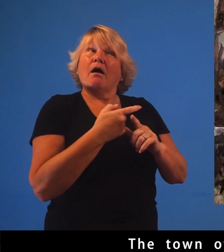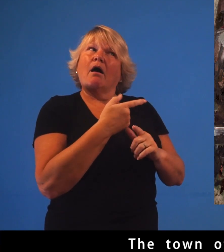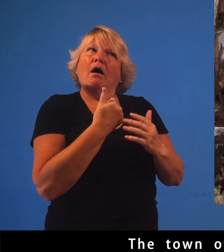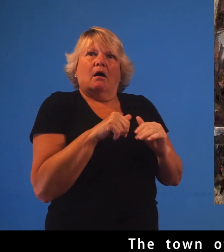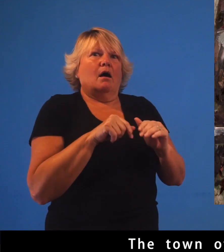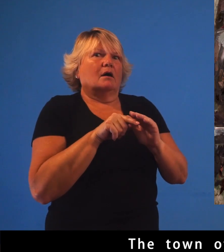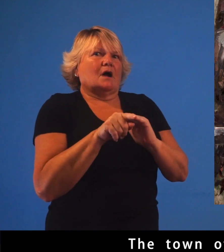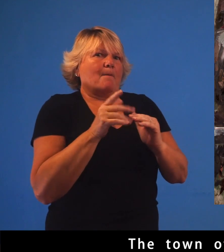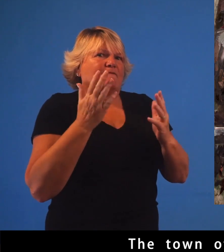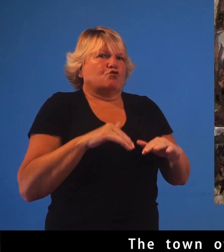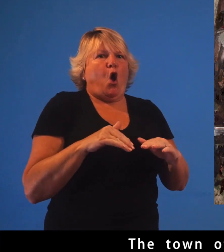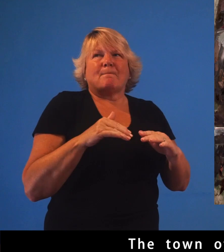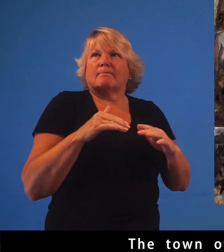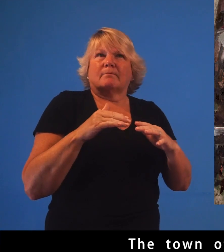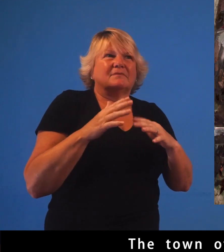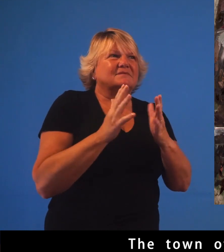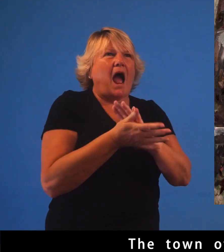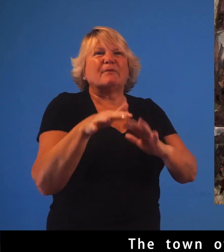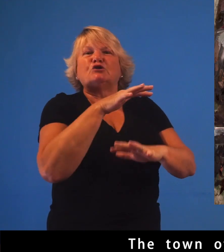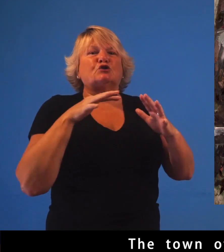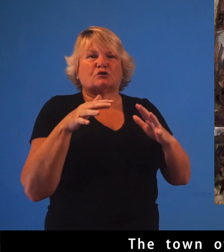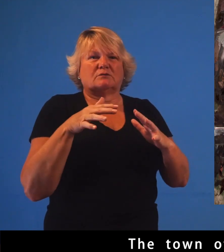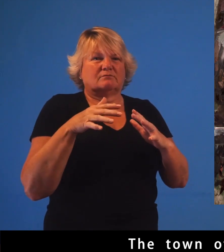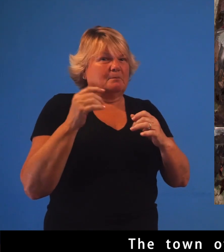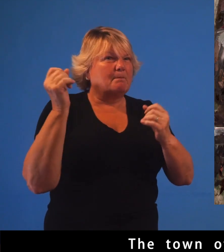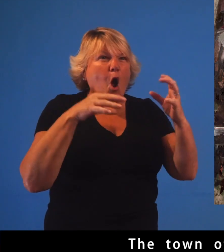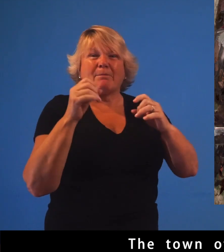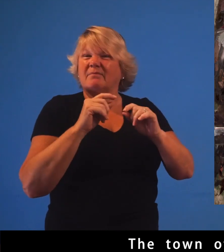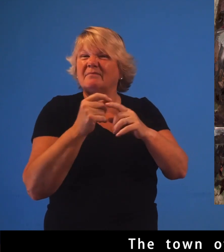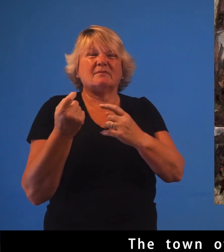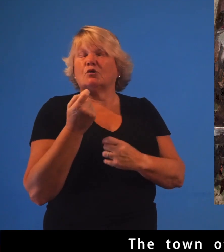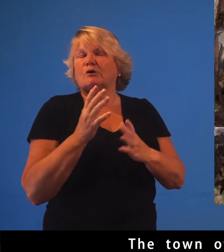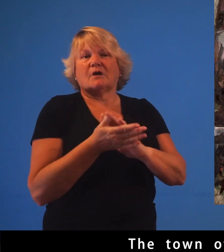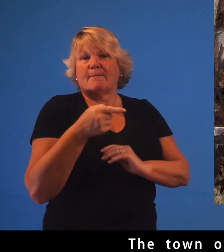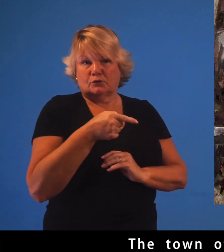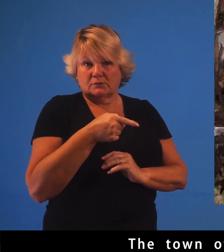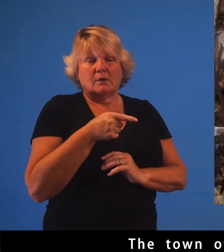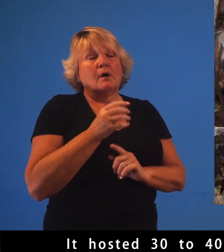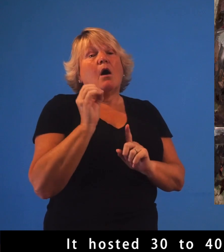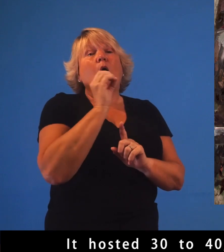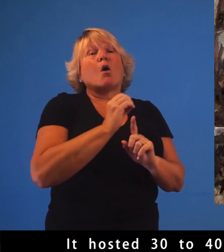The town of Travnik mostly escaped damage from the conflict.